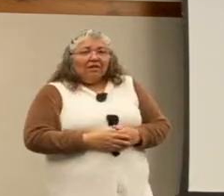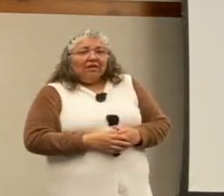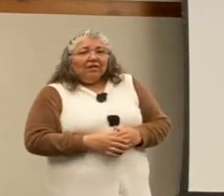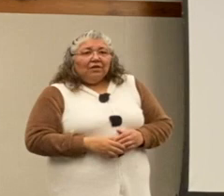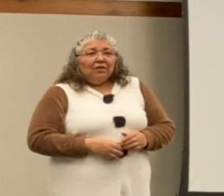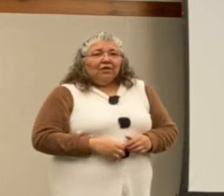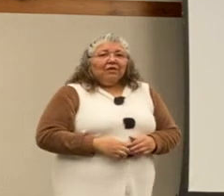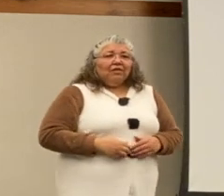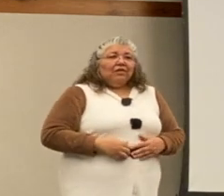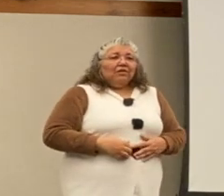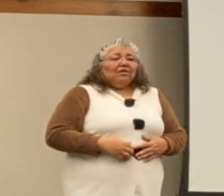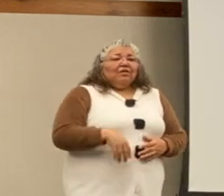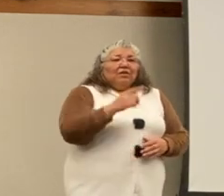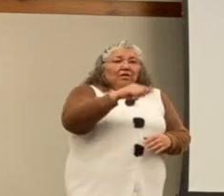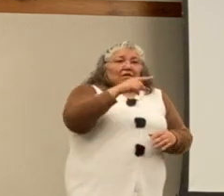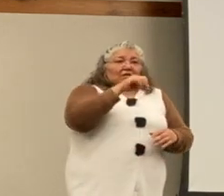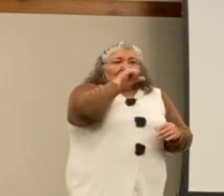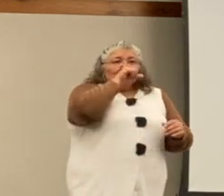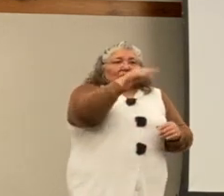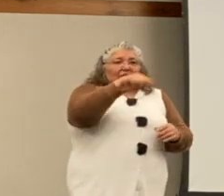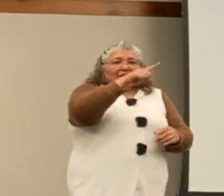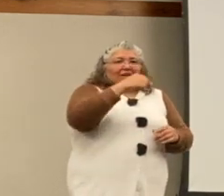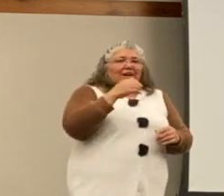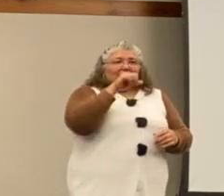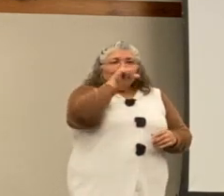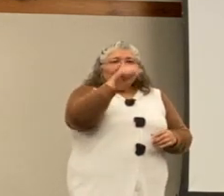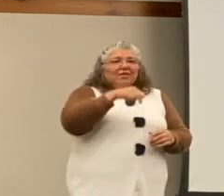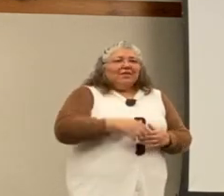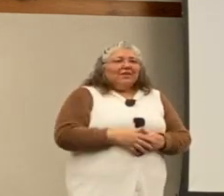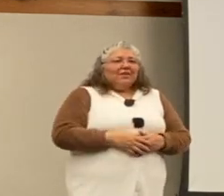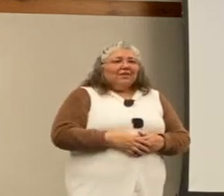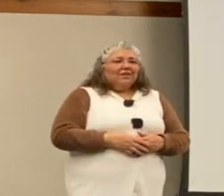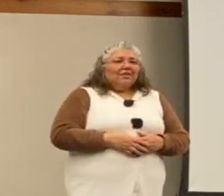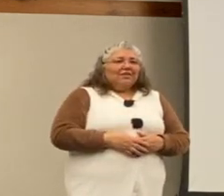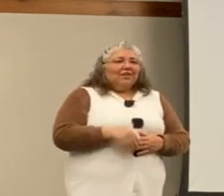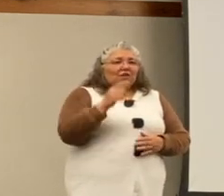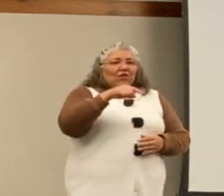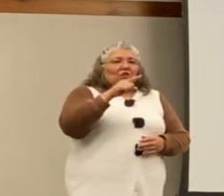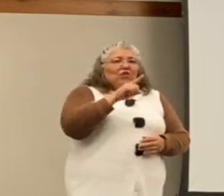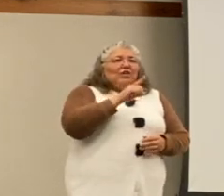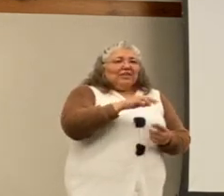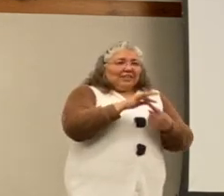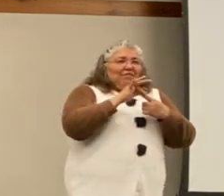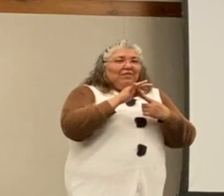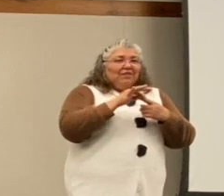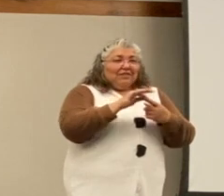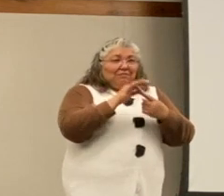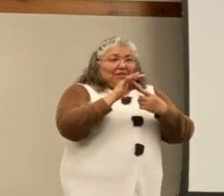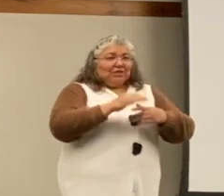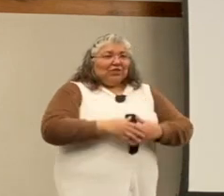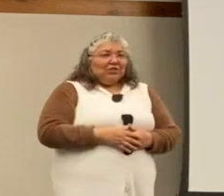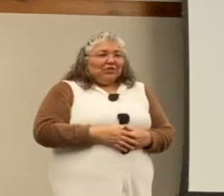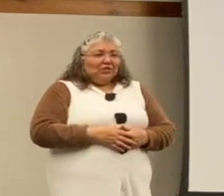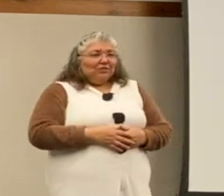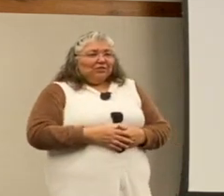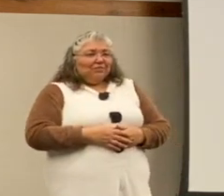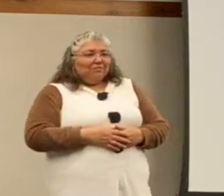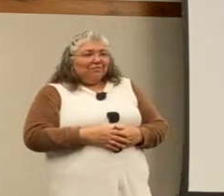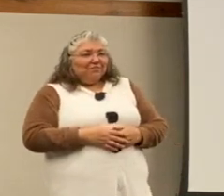Yes. You guys are laughing, you're like, it's just you, Pastor. You are definitely special. Thank you.